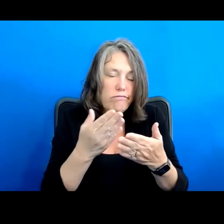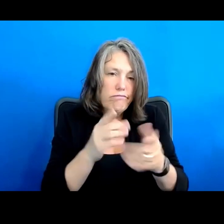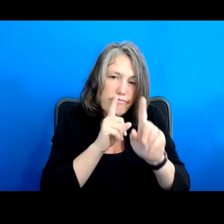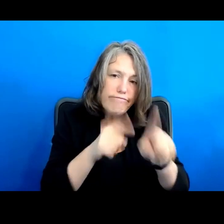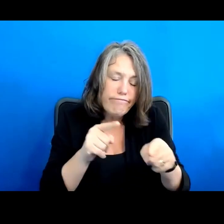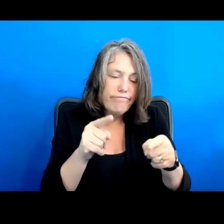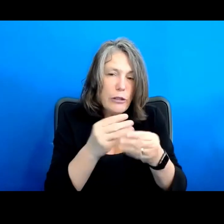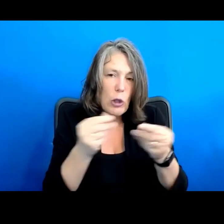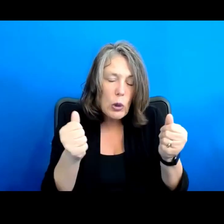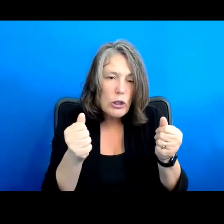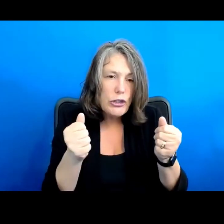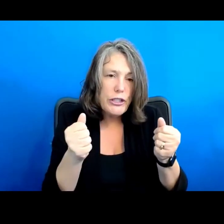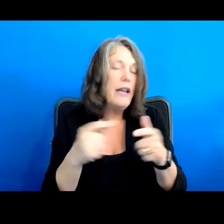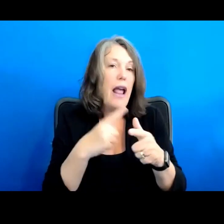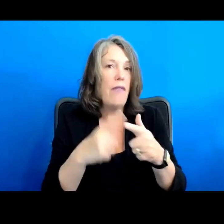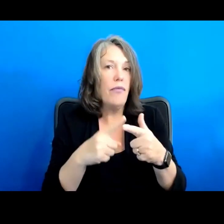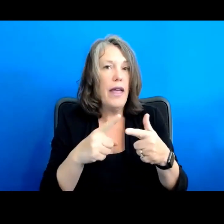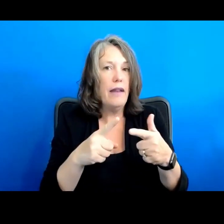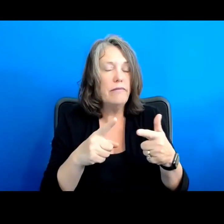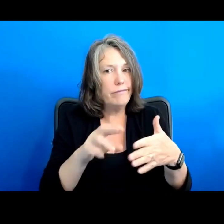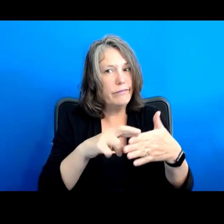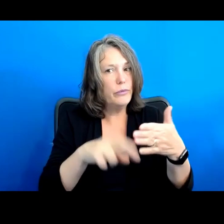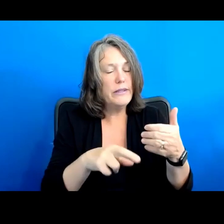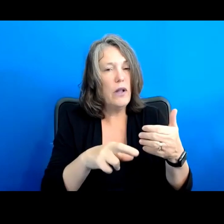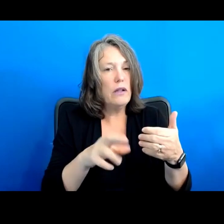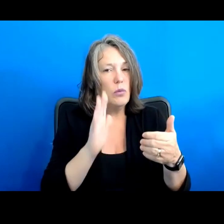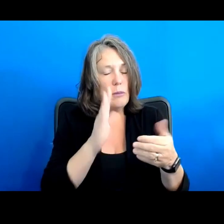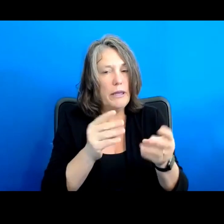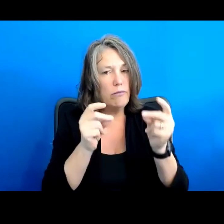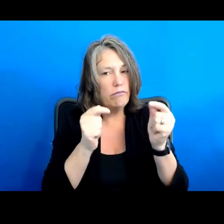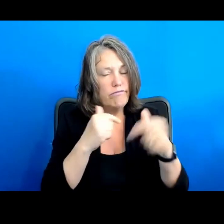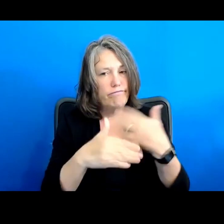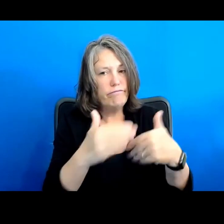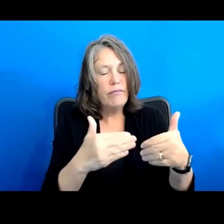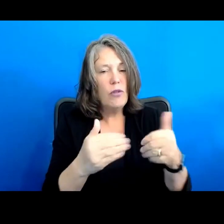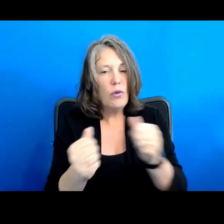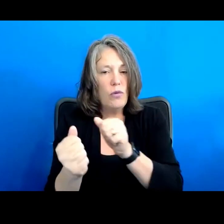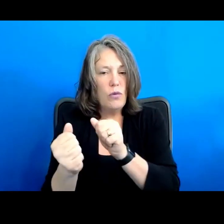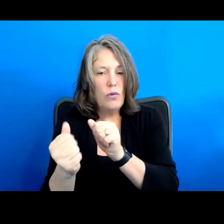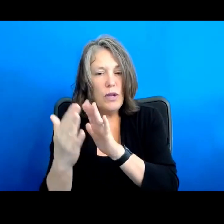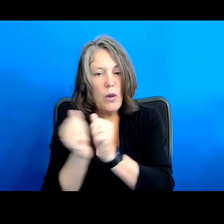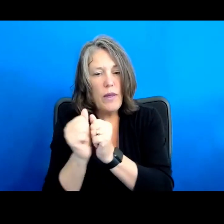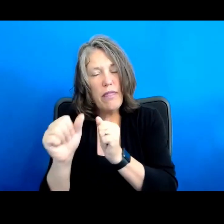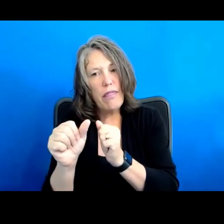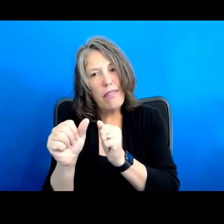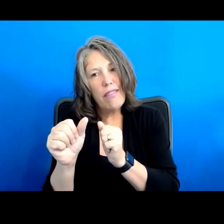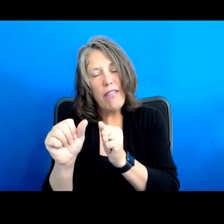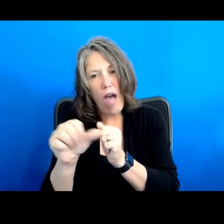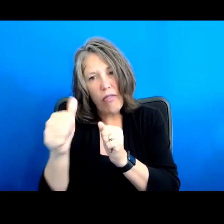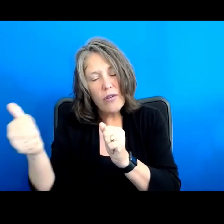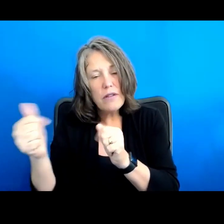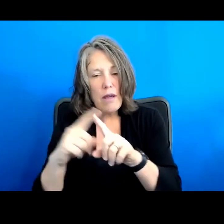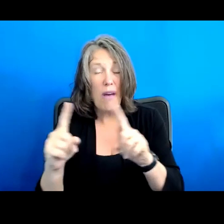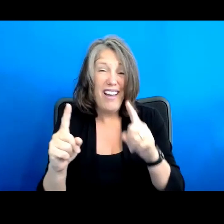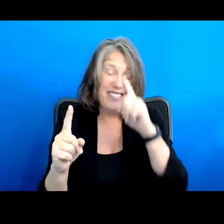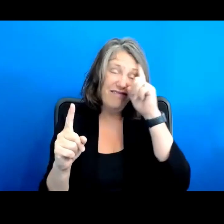urgent issue will be resolved for dealing with another day. Unfortunately, we've had 2